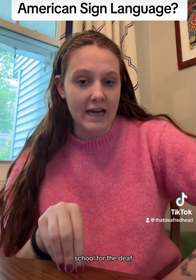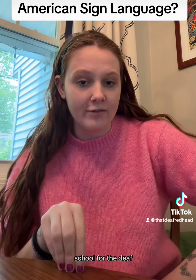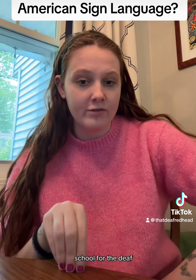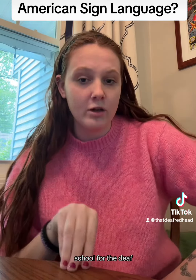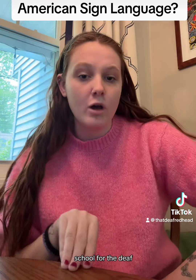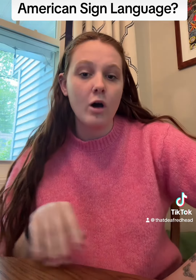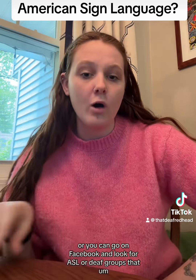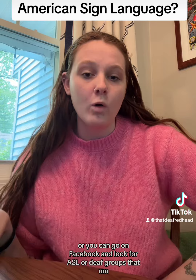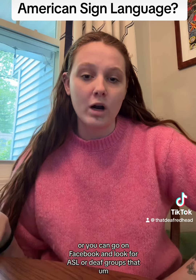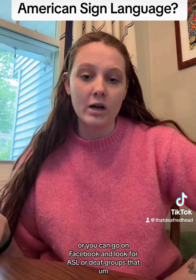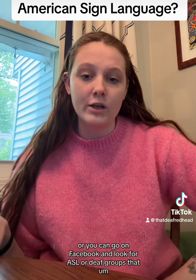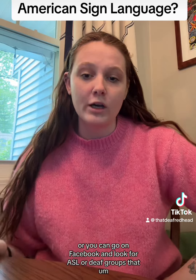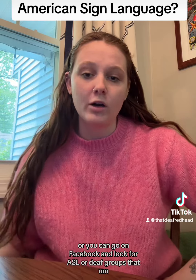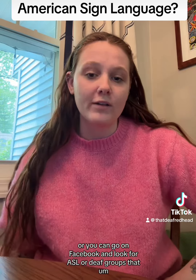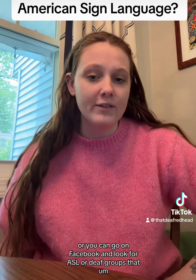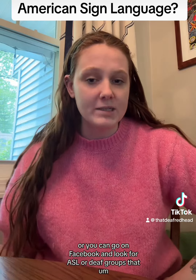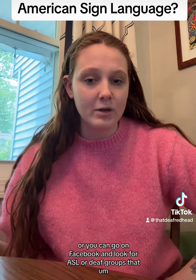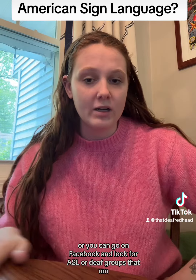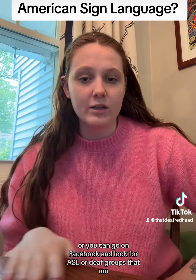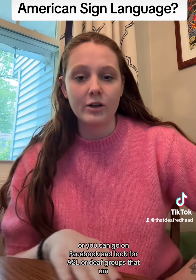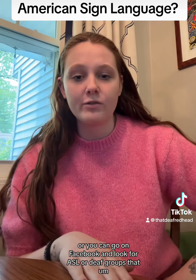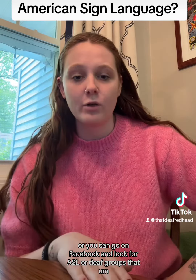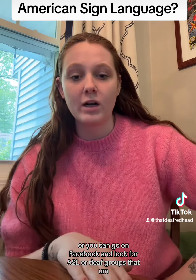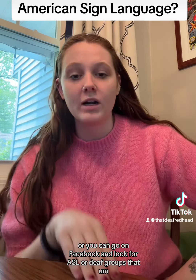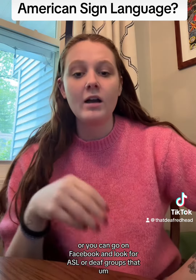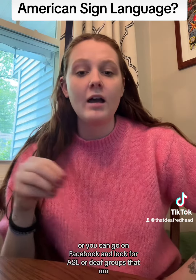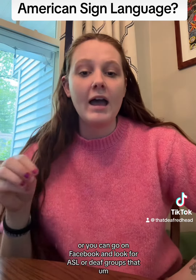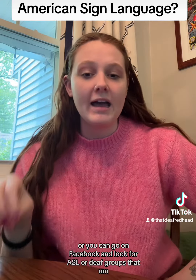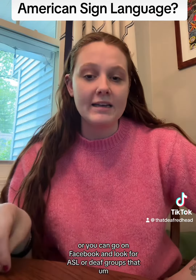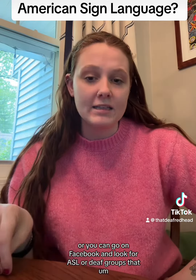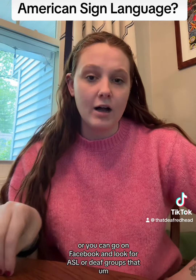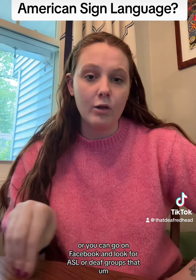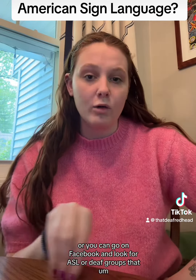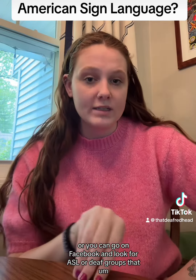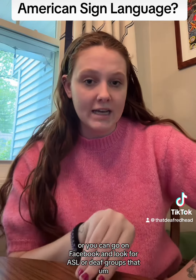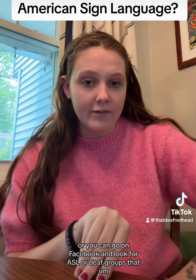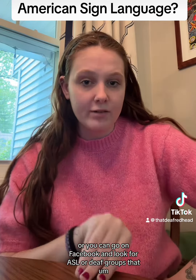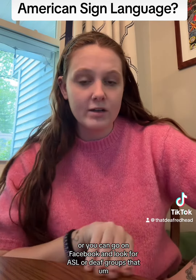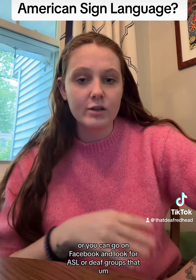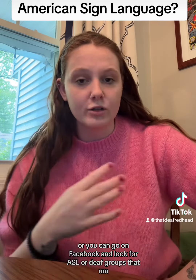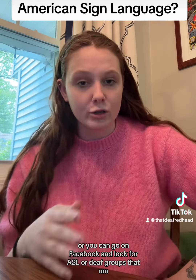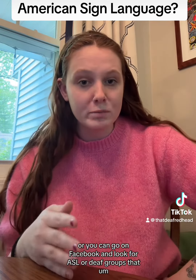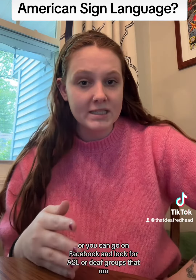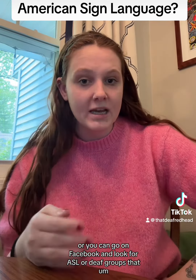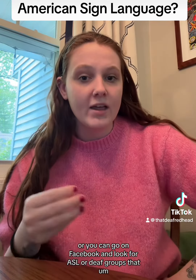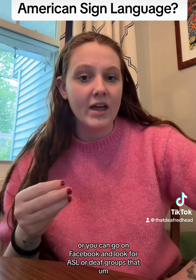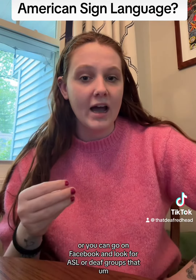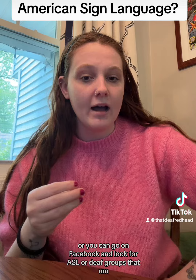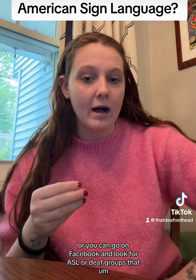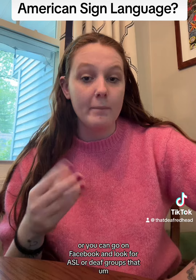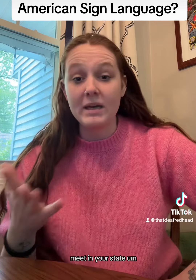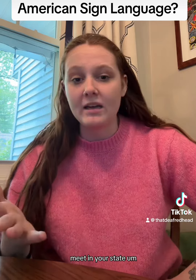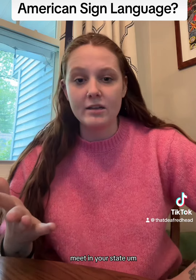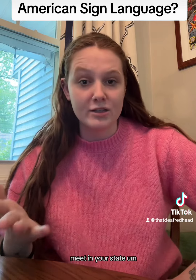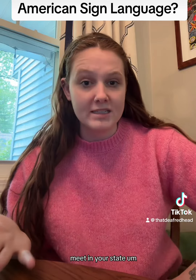deaf, or you can go on Facebook and look for ASL or deaf groups that meet in your state.